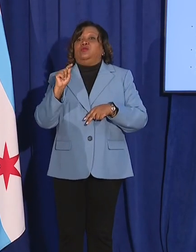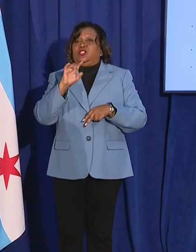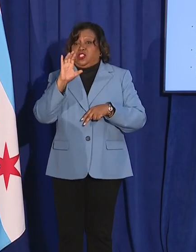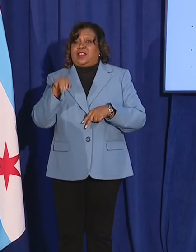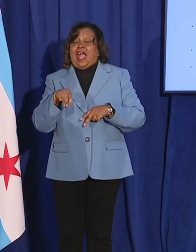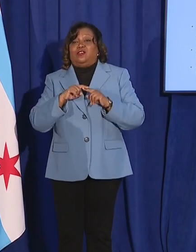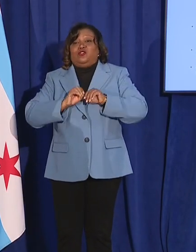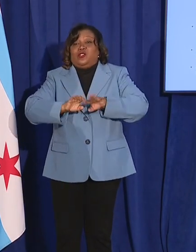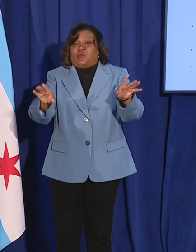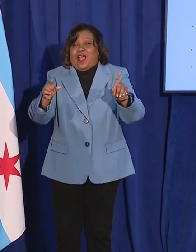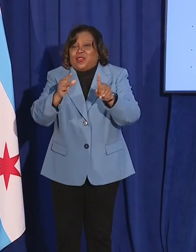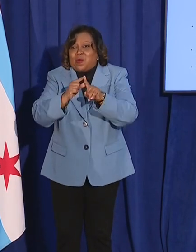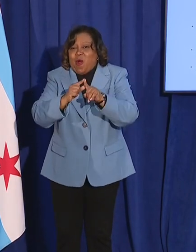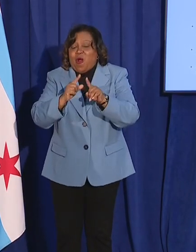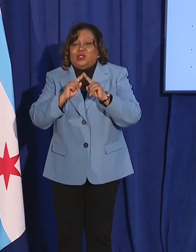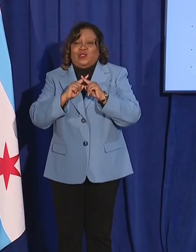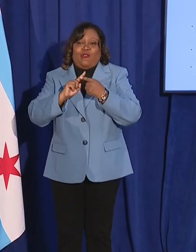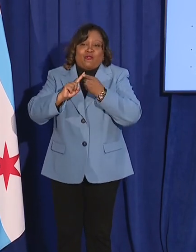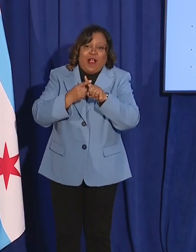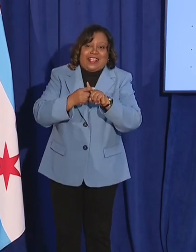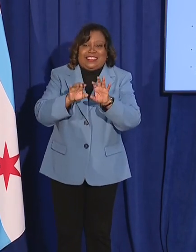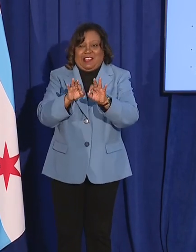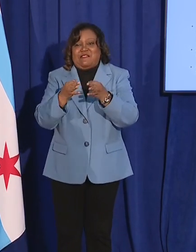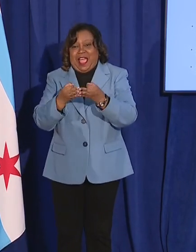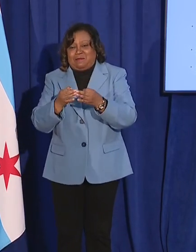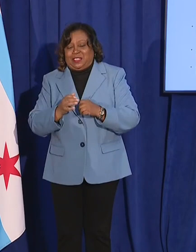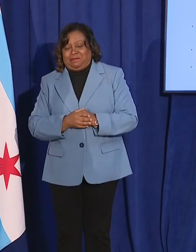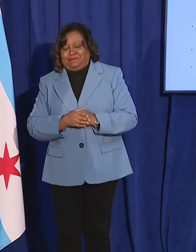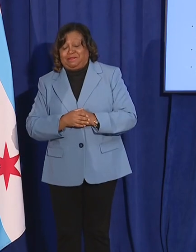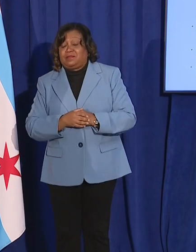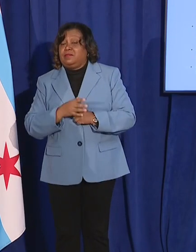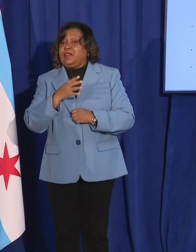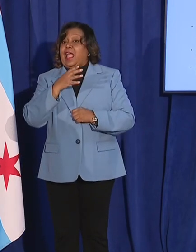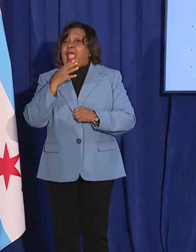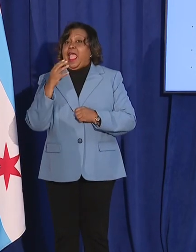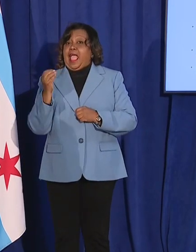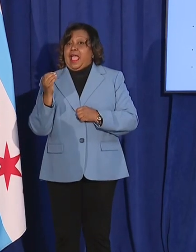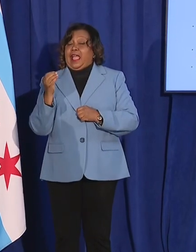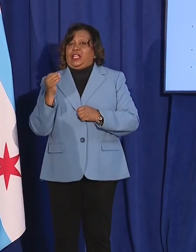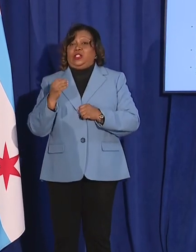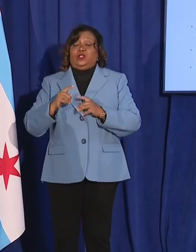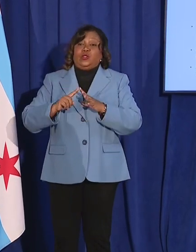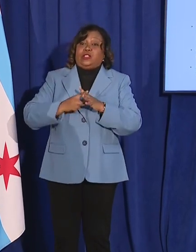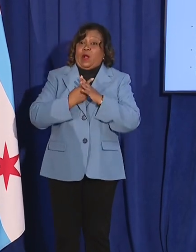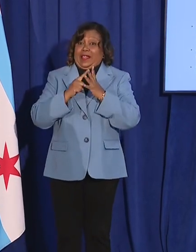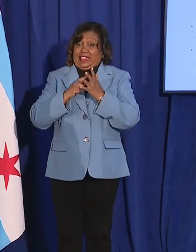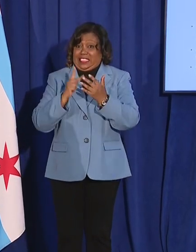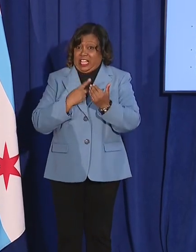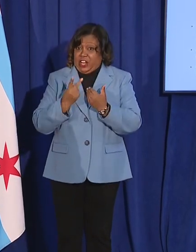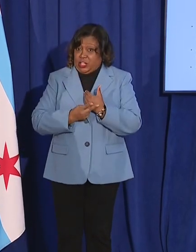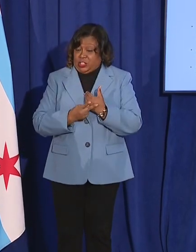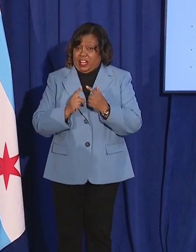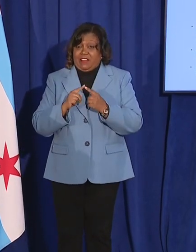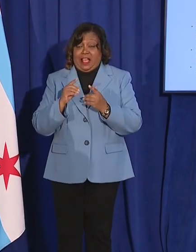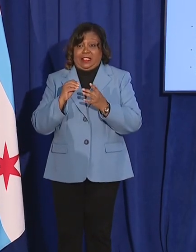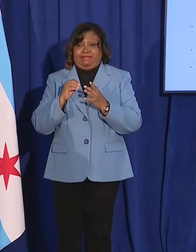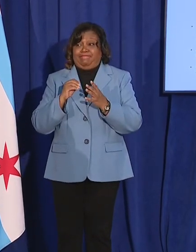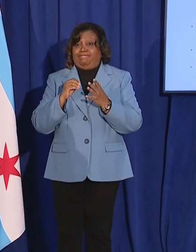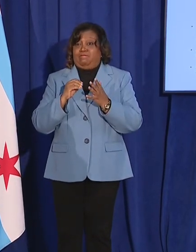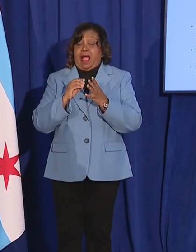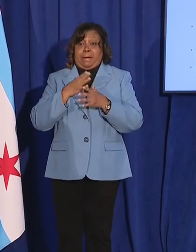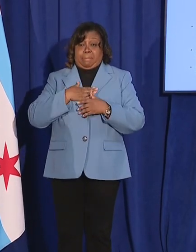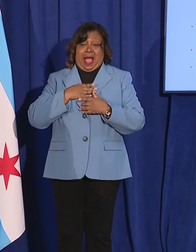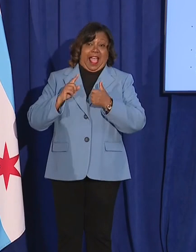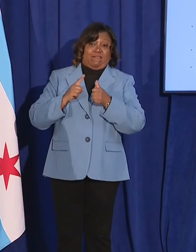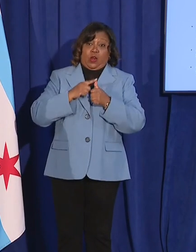#TakeOutChicago to spread the word to friends and family. And to kick off this initiative and mark